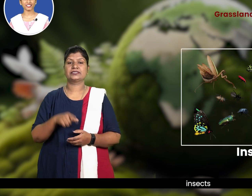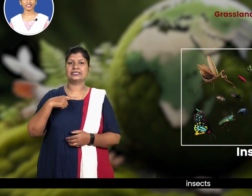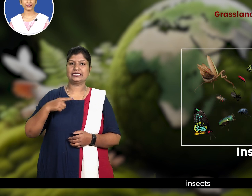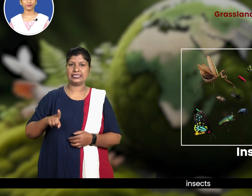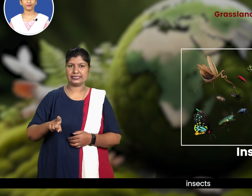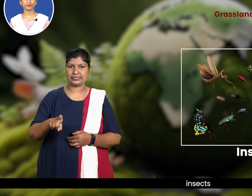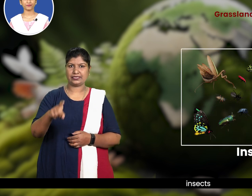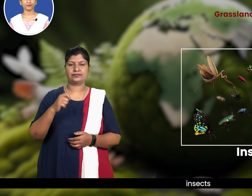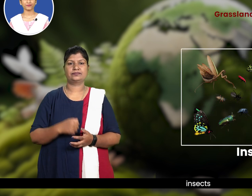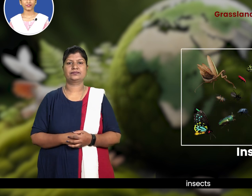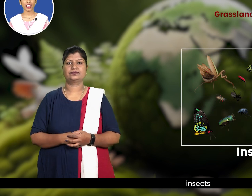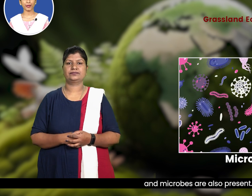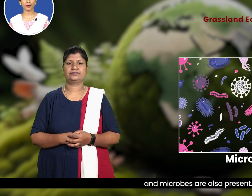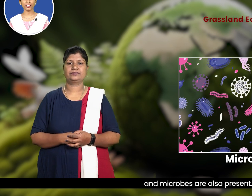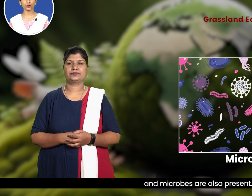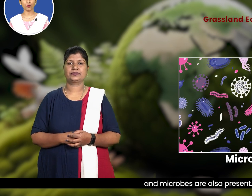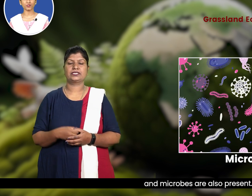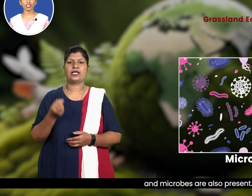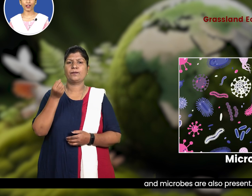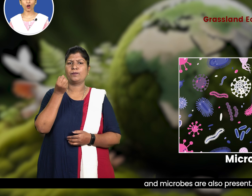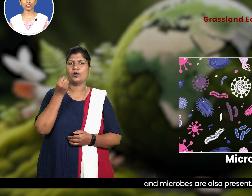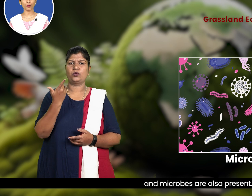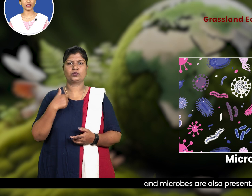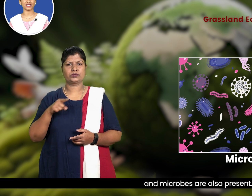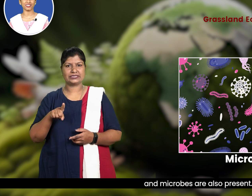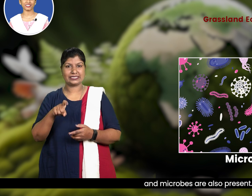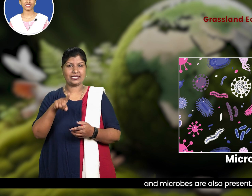insects and microbes are also present.